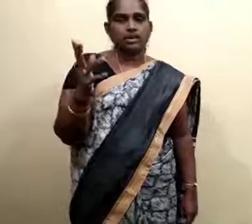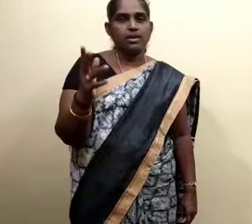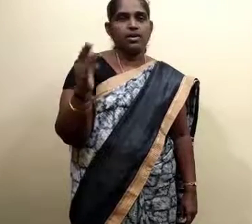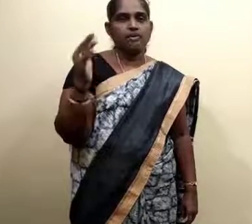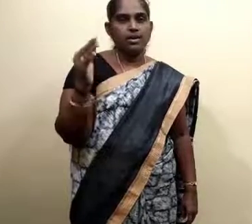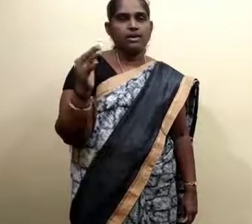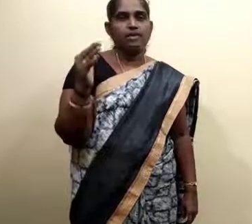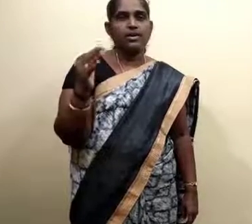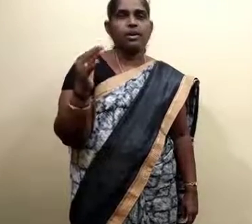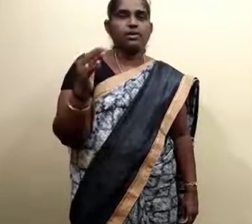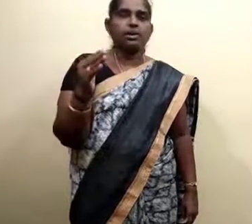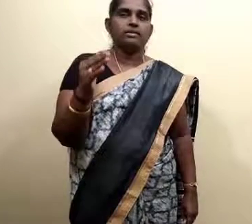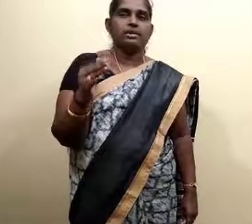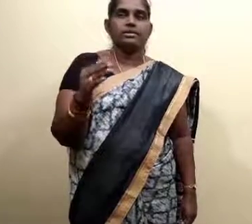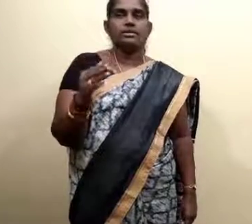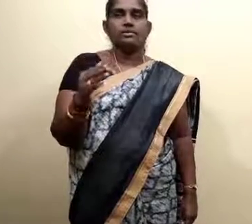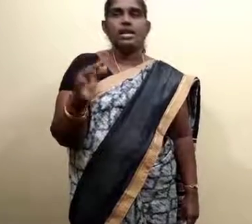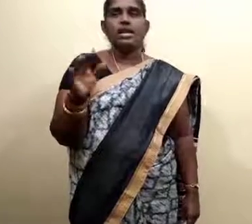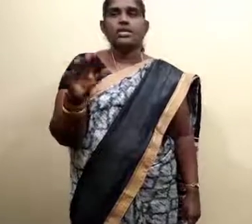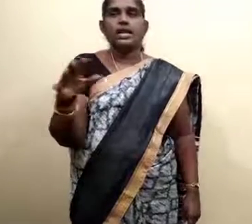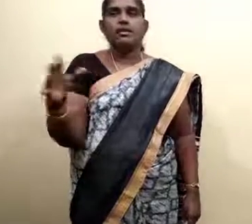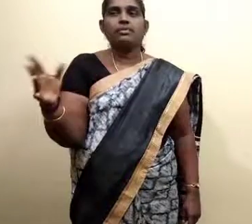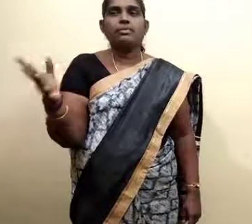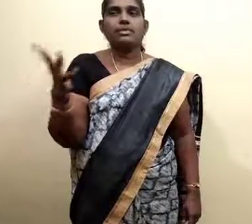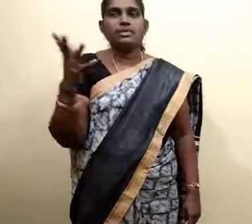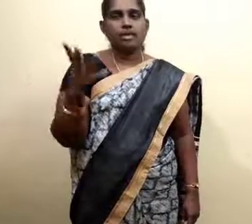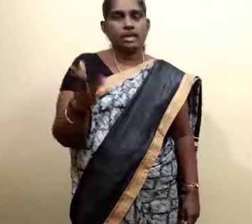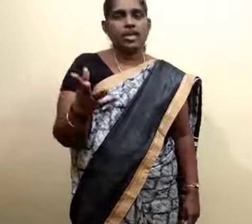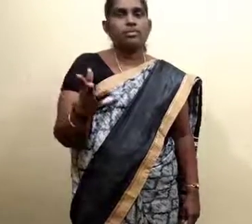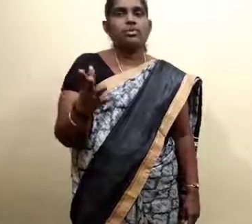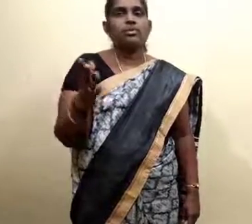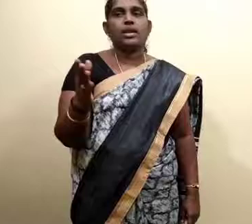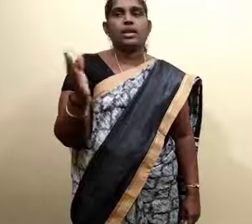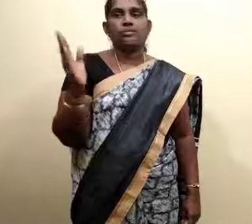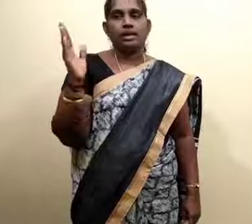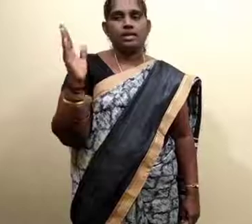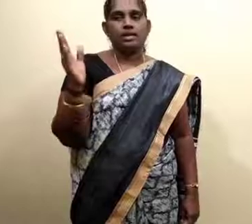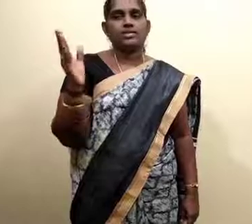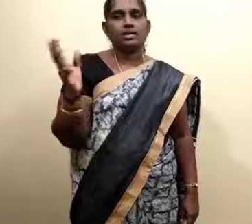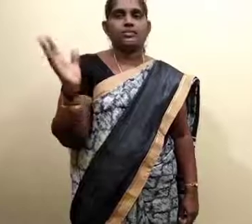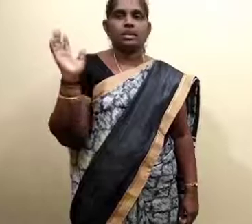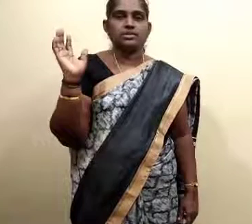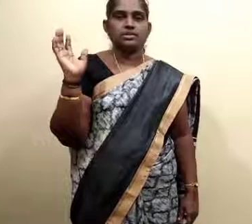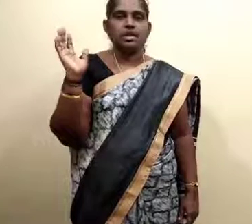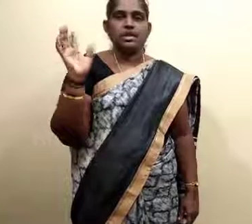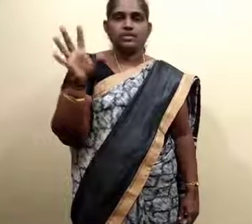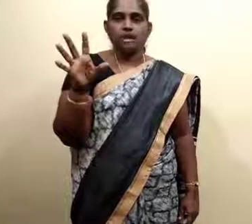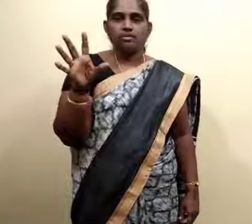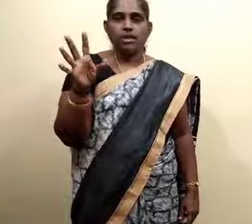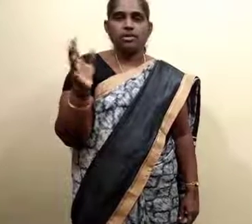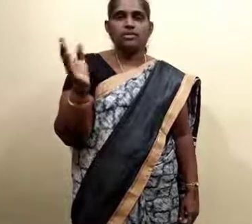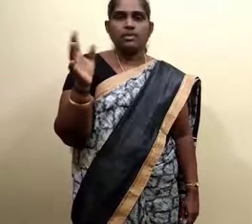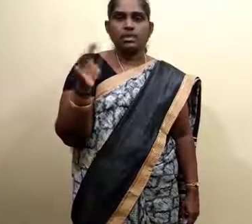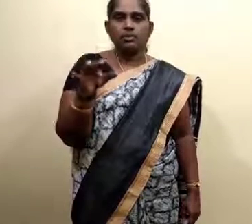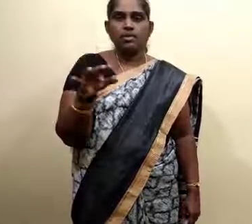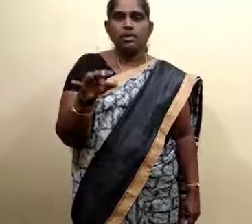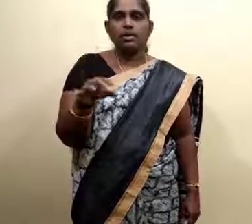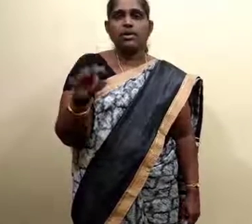for very lower wages only. Safety was very poor in factories and mines. Safety was very poor